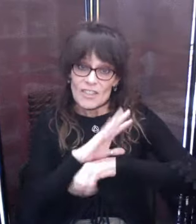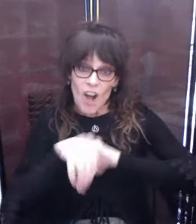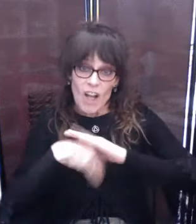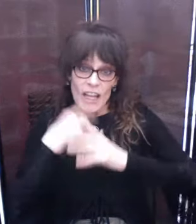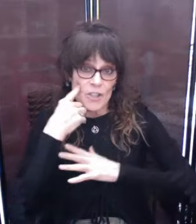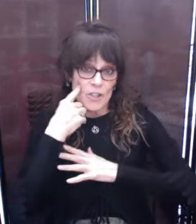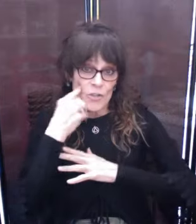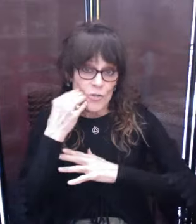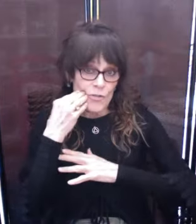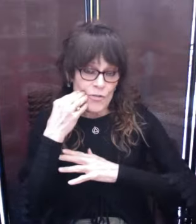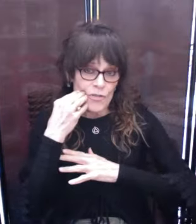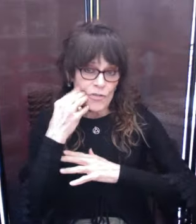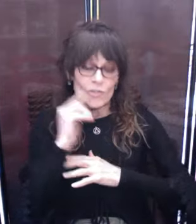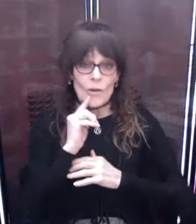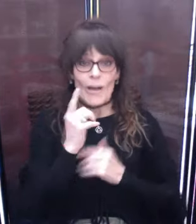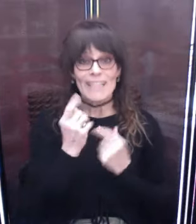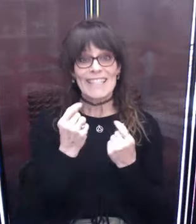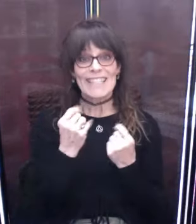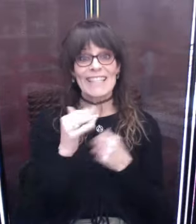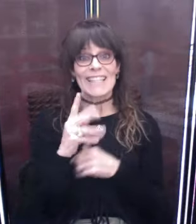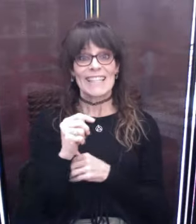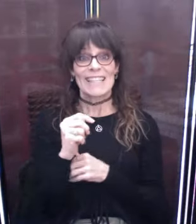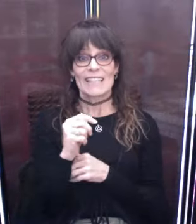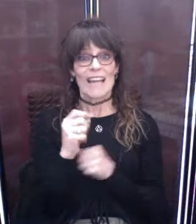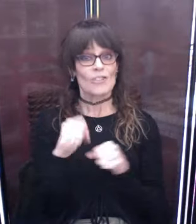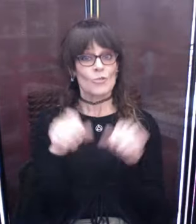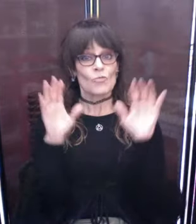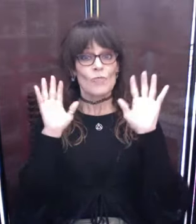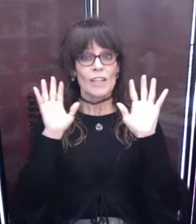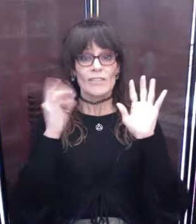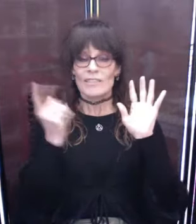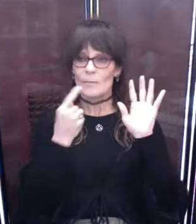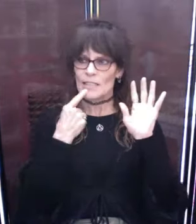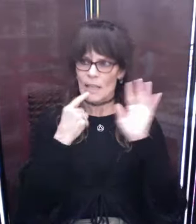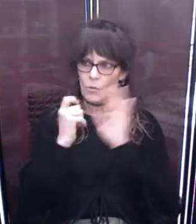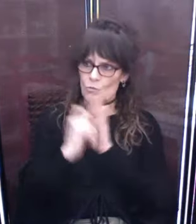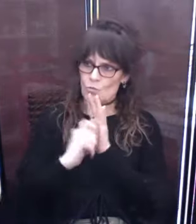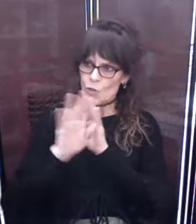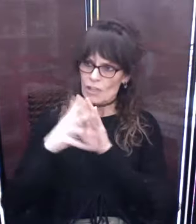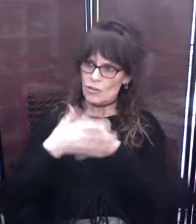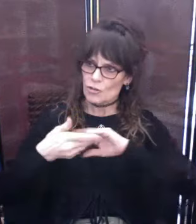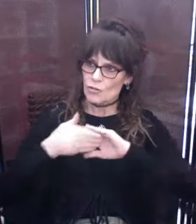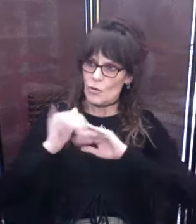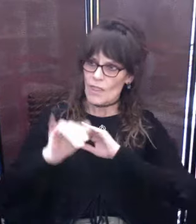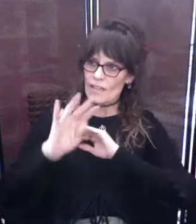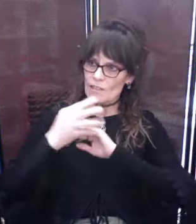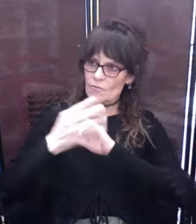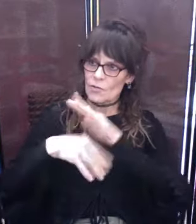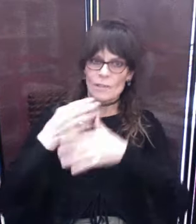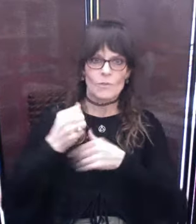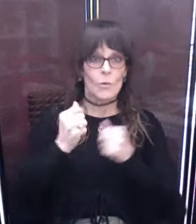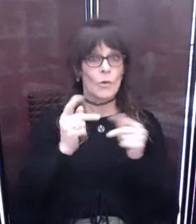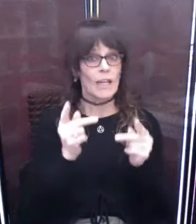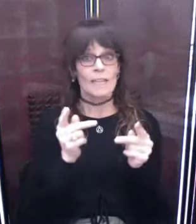it, right? I surrendered. Somebody said, write your story. That's your 4th step. Okay. So I did best I could.